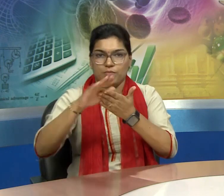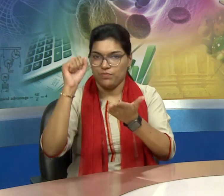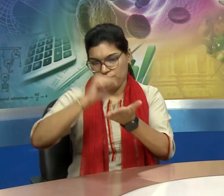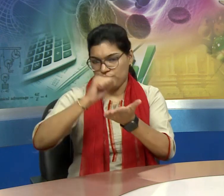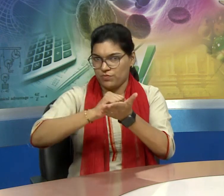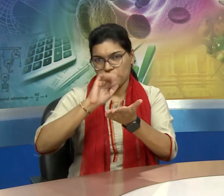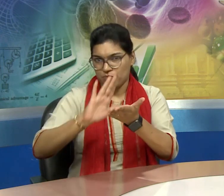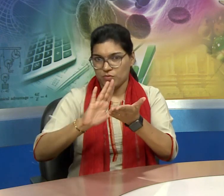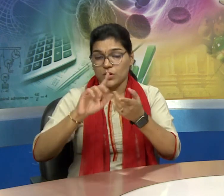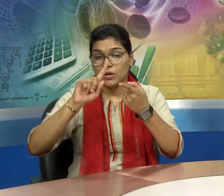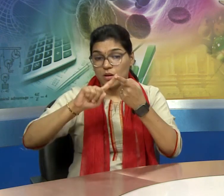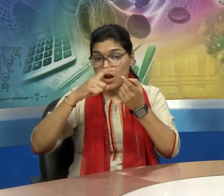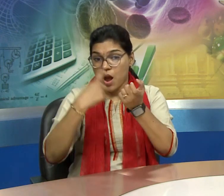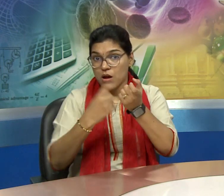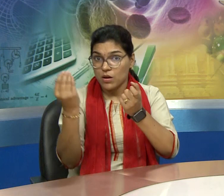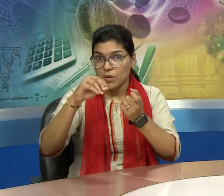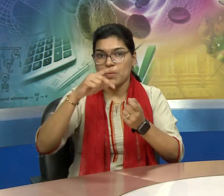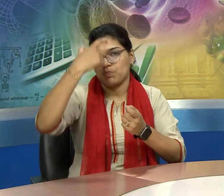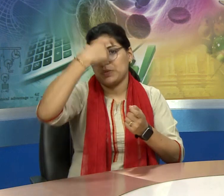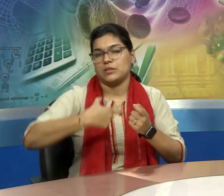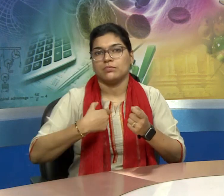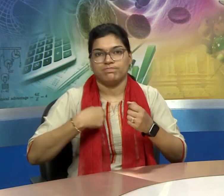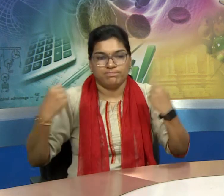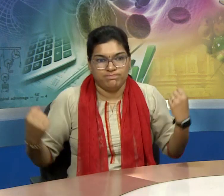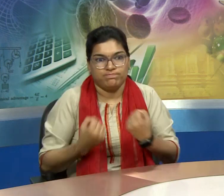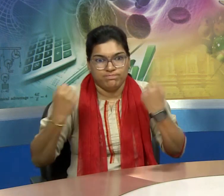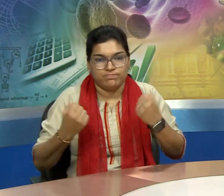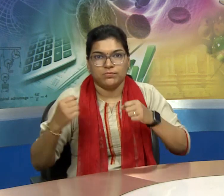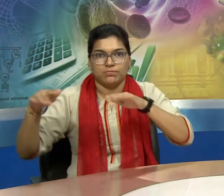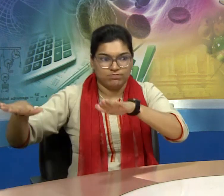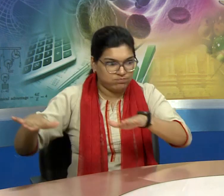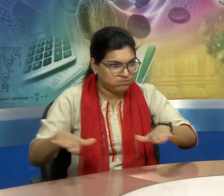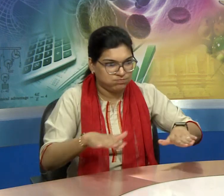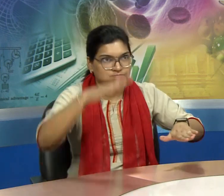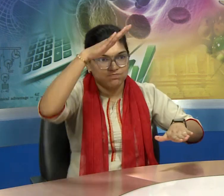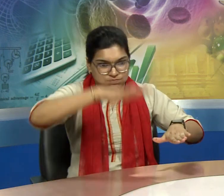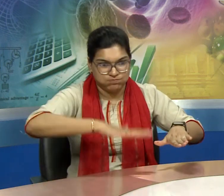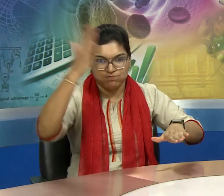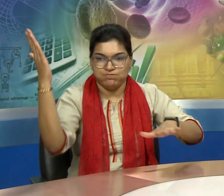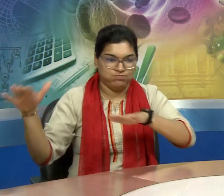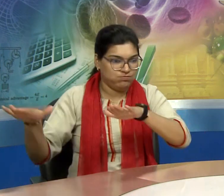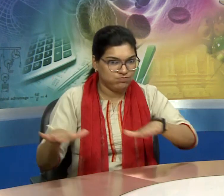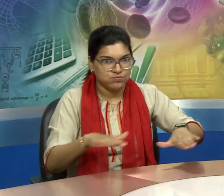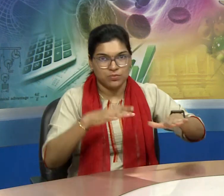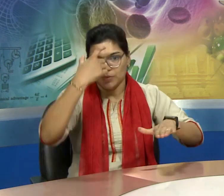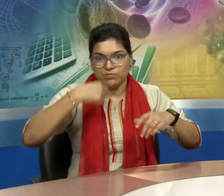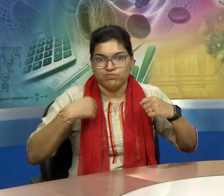This word is publisher. Publisher is the person who publish all these printing